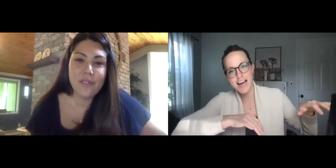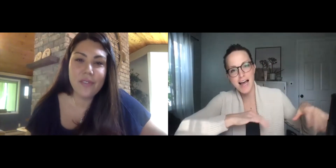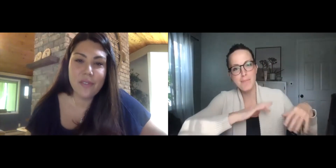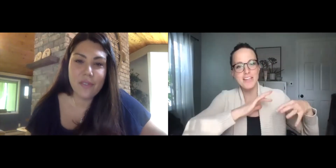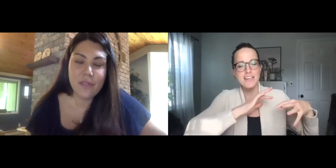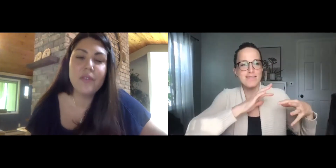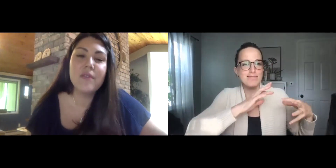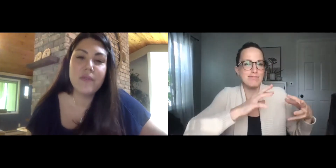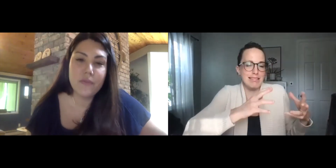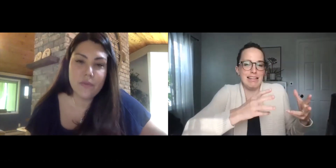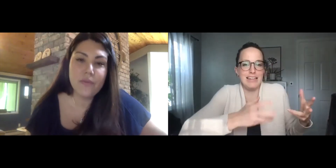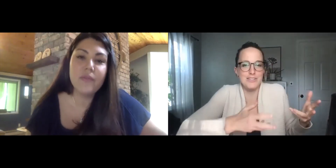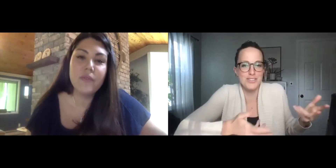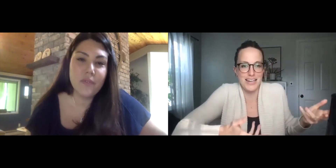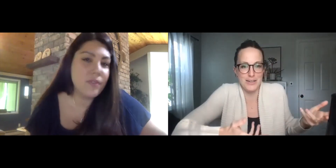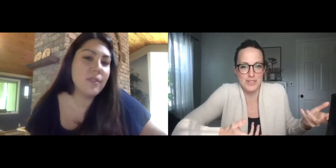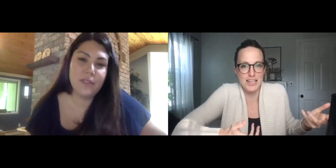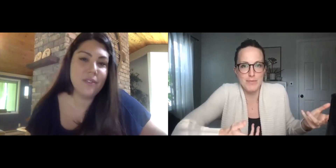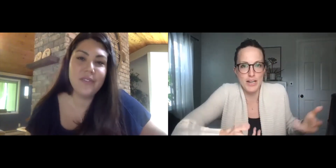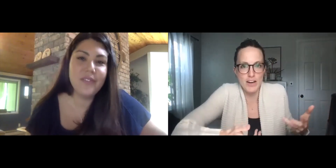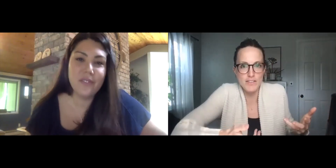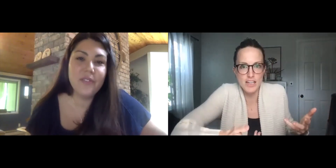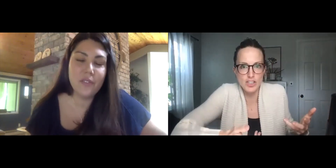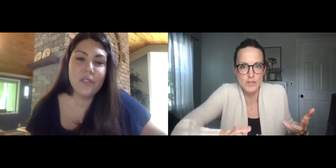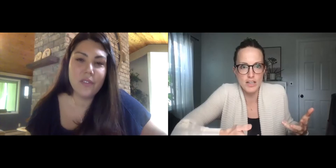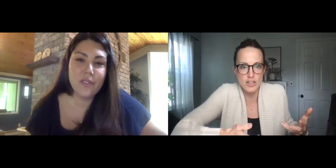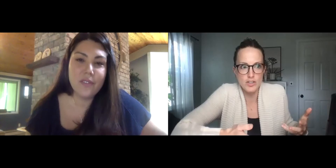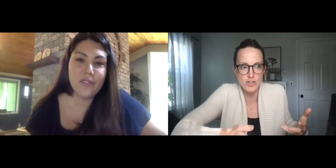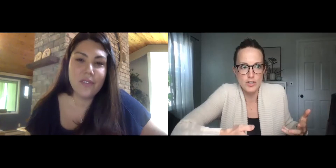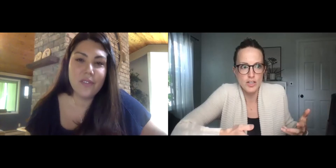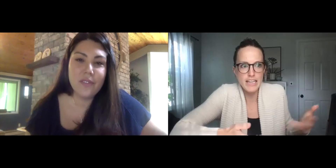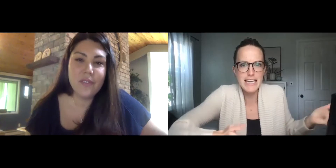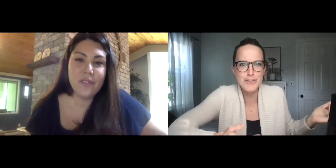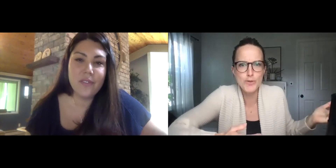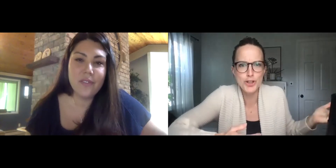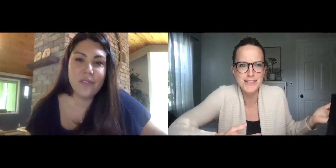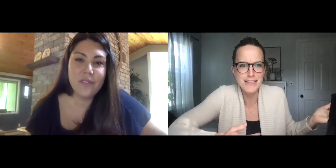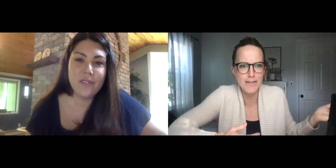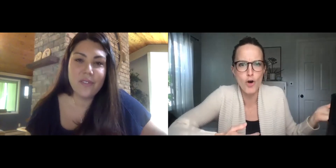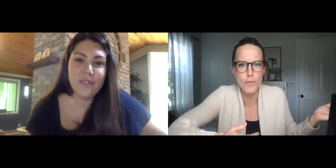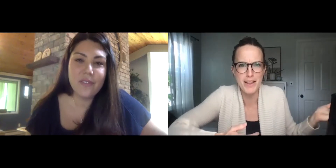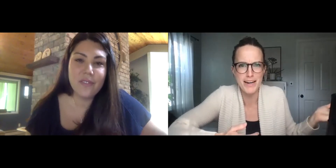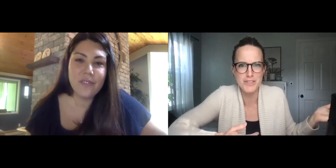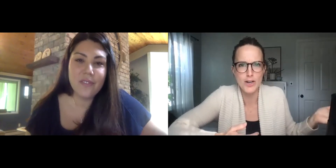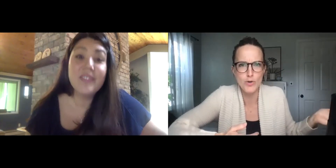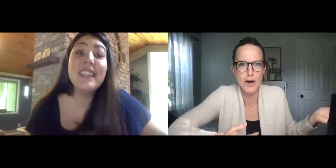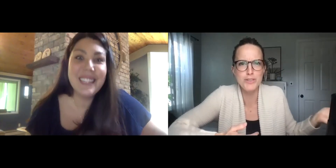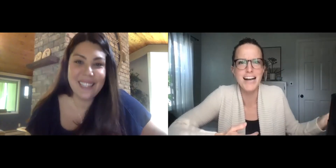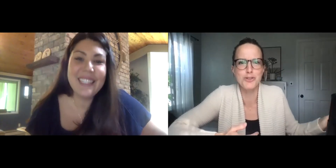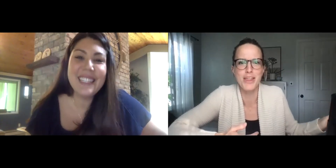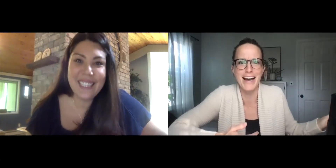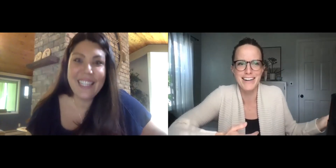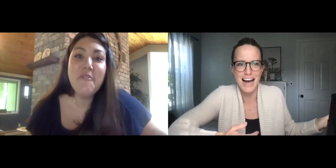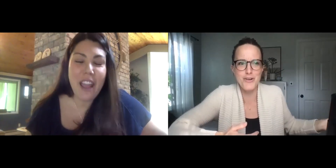stop. And I was just like, I don't know, I'm just going to keep doing it. And then all of a sudden she was like Like even she would learn things off Cocomelon. And I was like, who